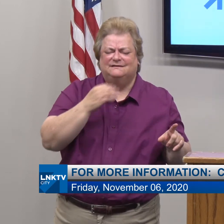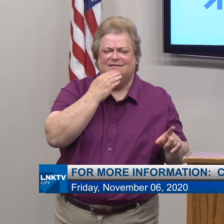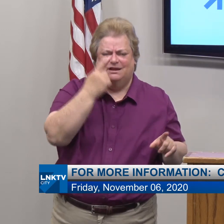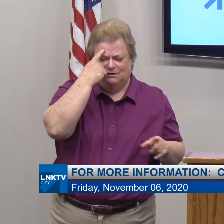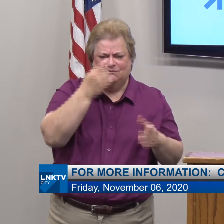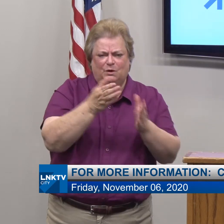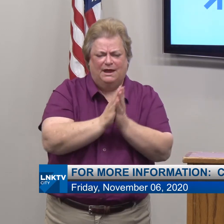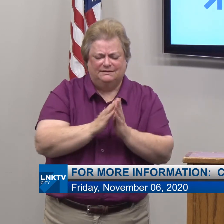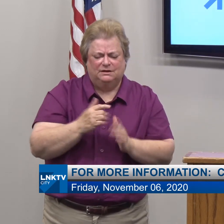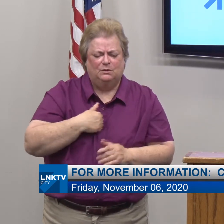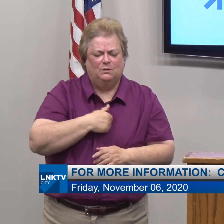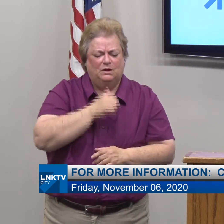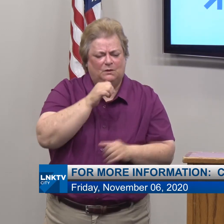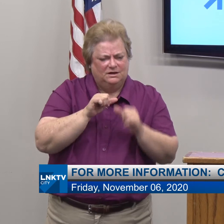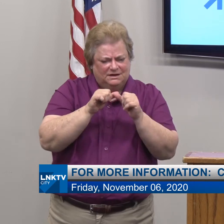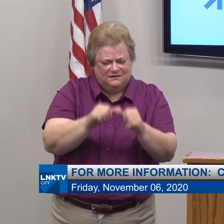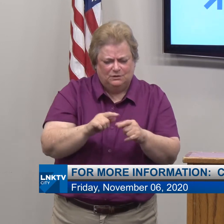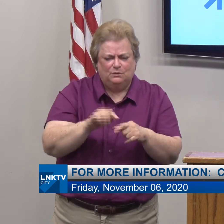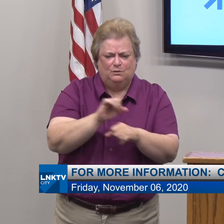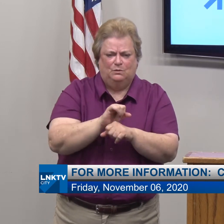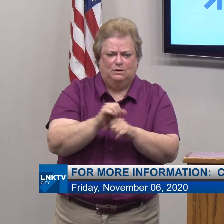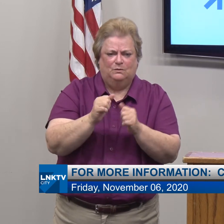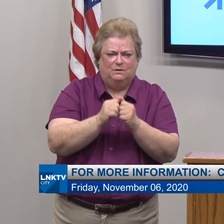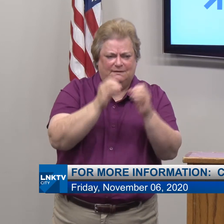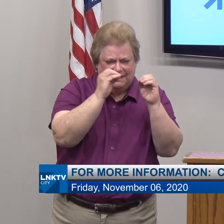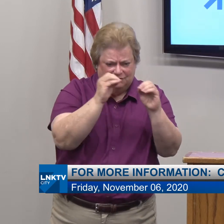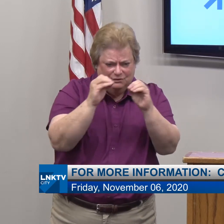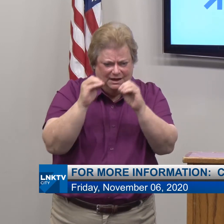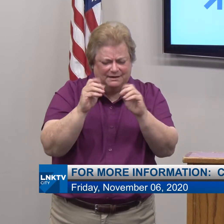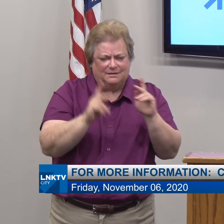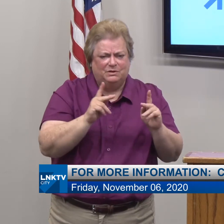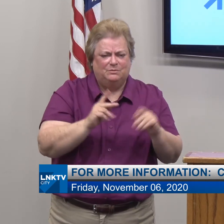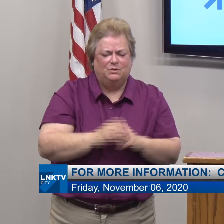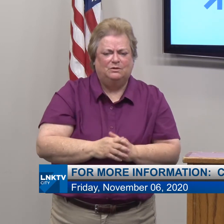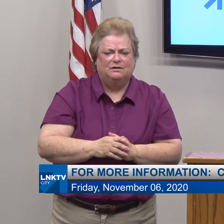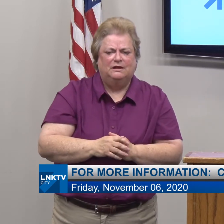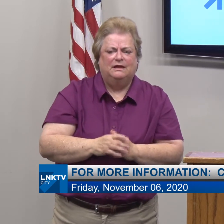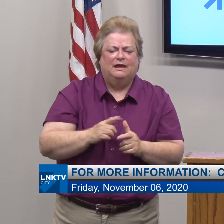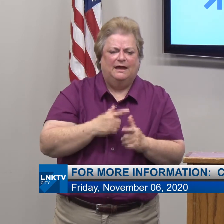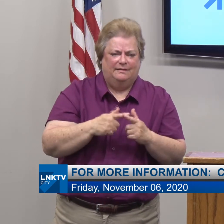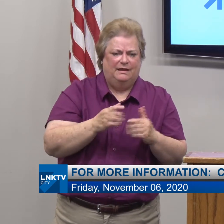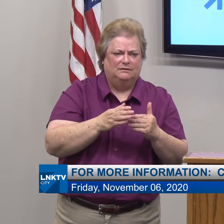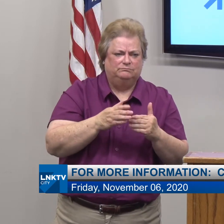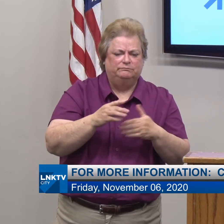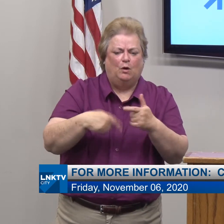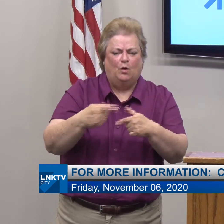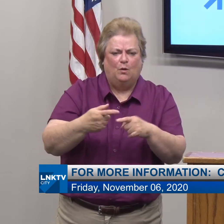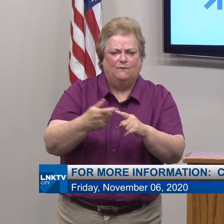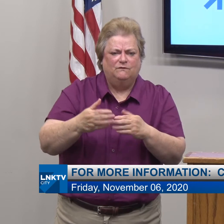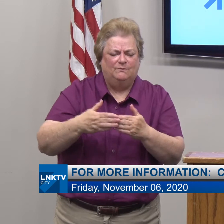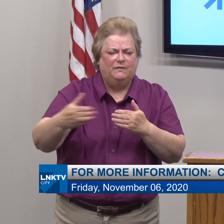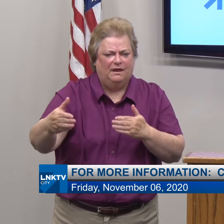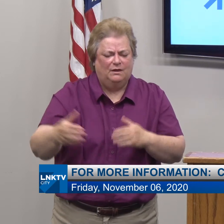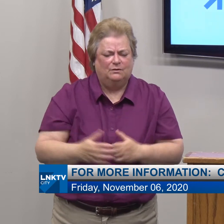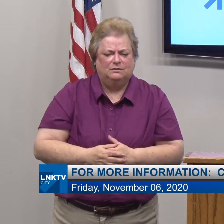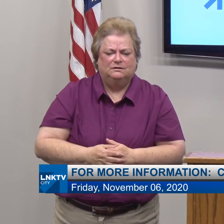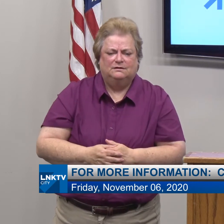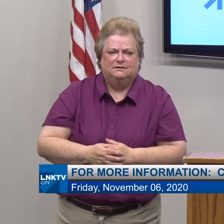Yes, we do. We're going to work on education and then pursue from there. And that seems to